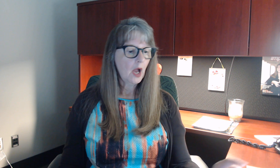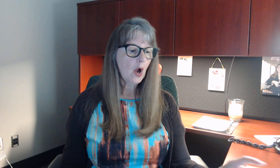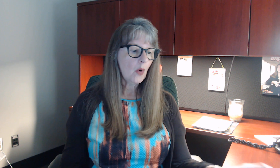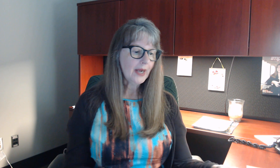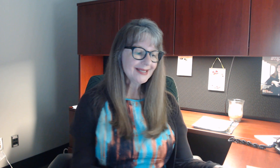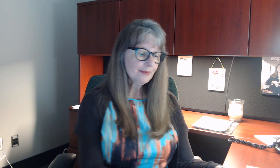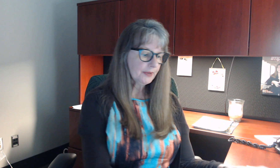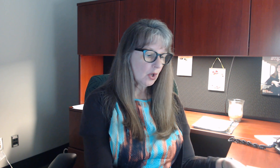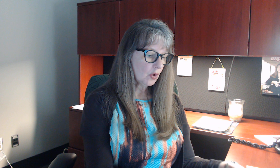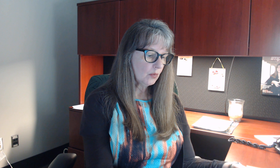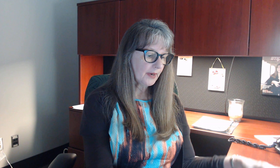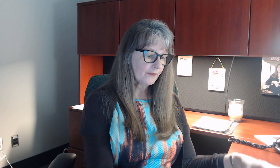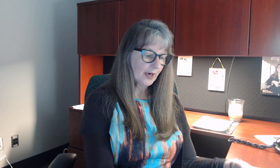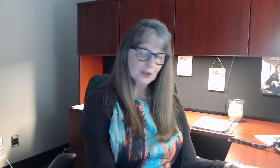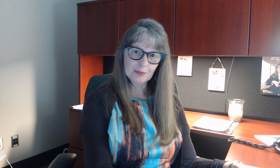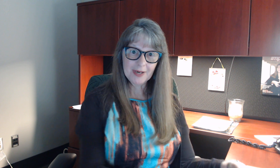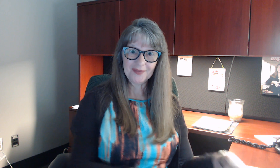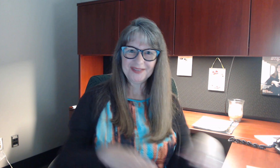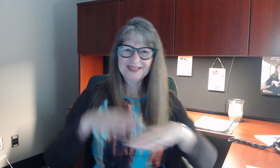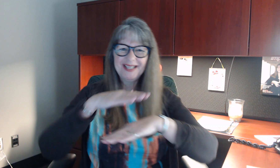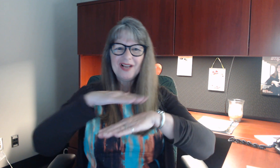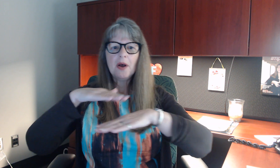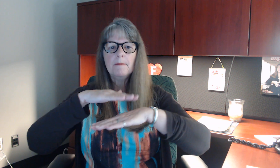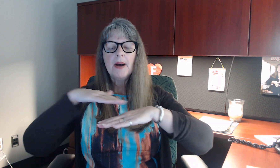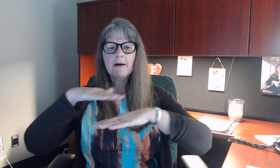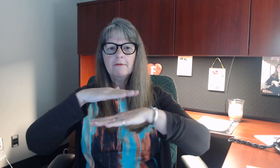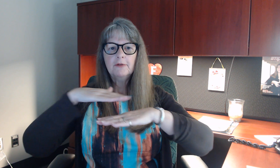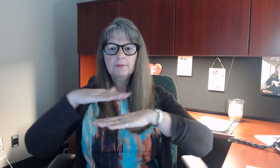Oh, I did below, but I forgot to do above. Above.